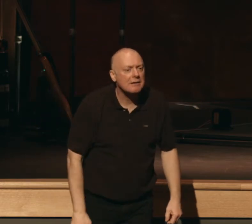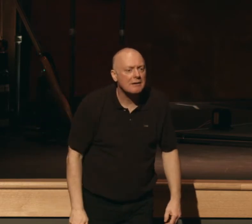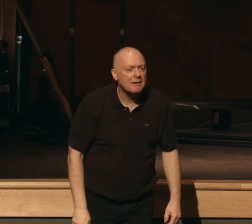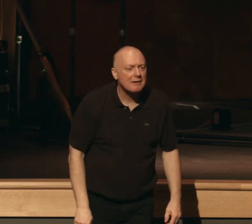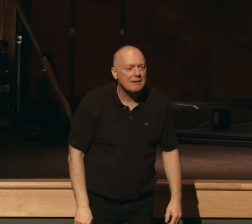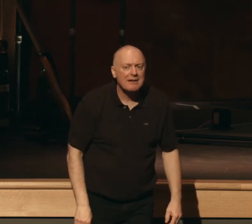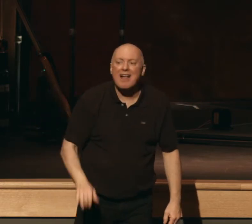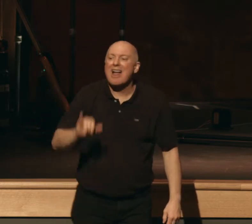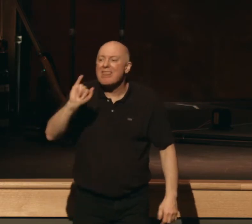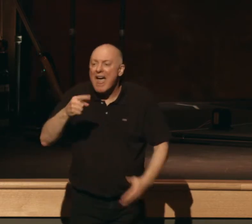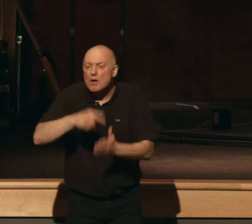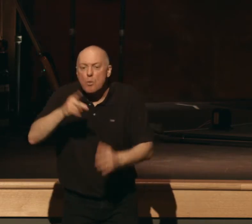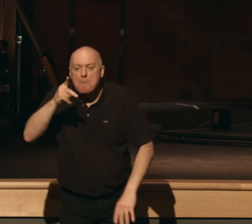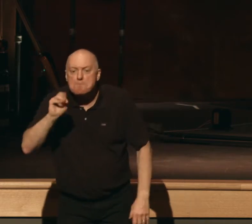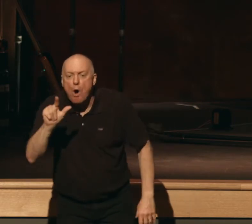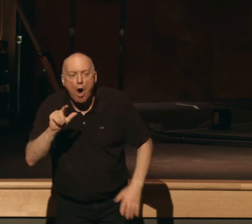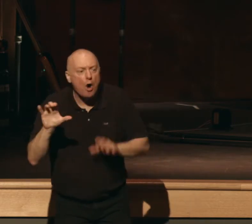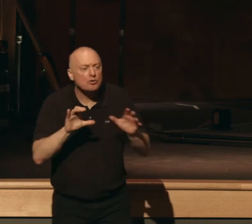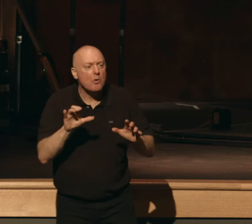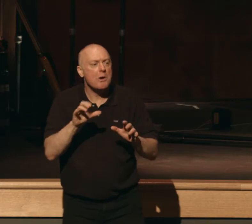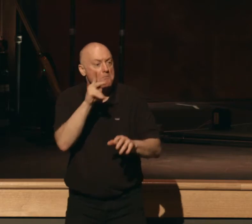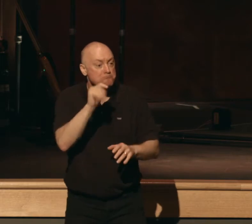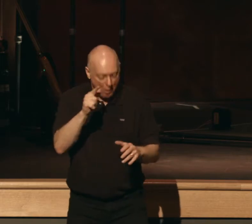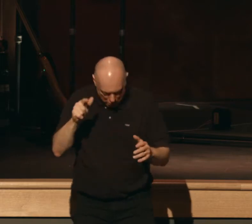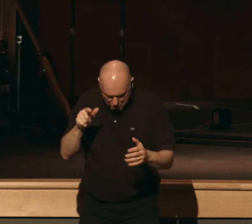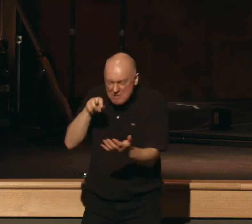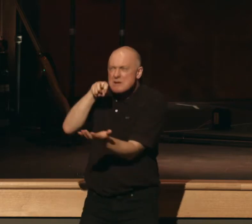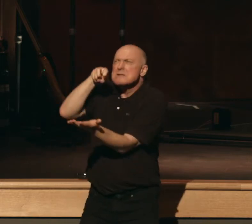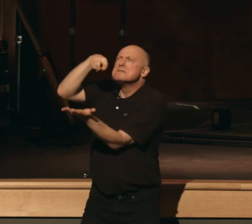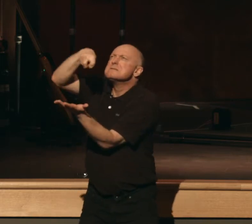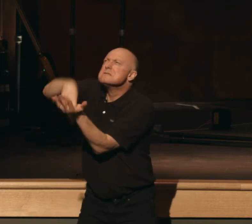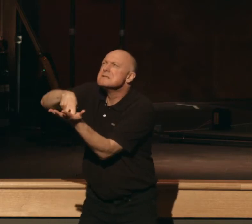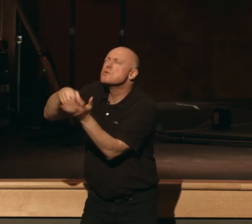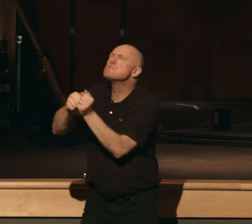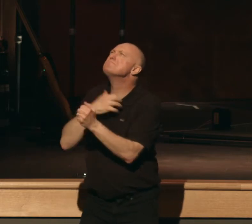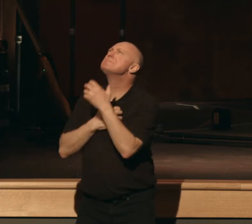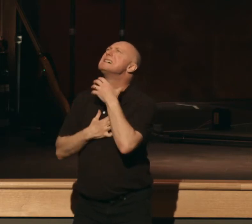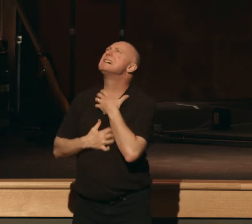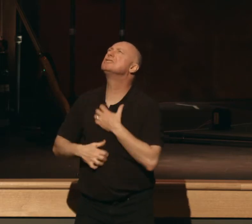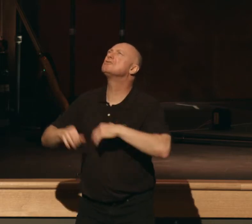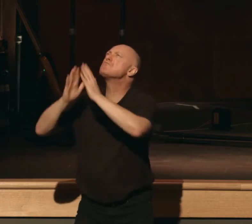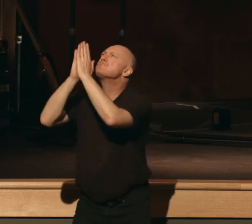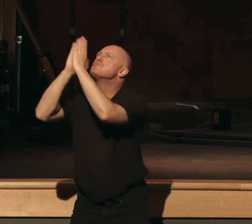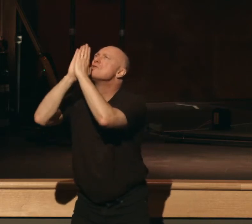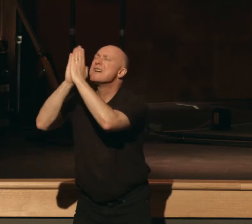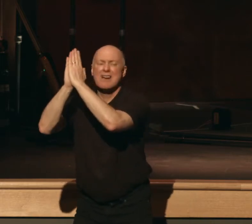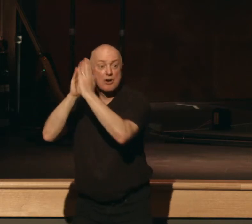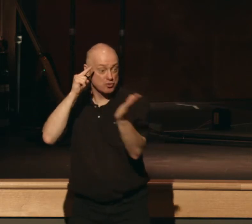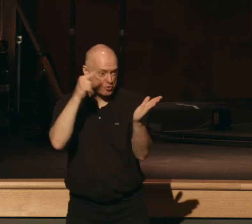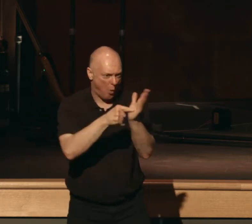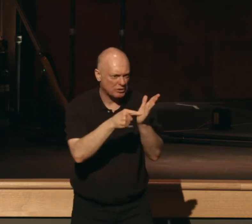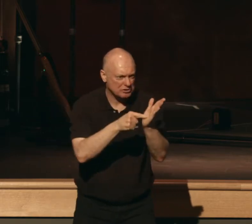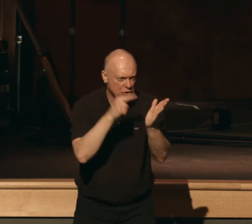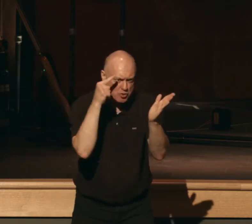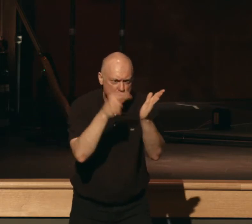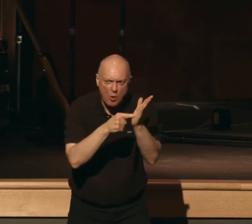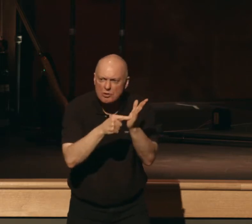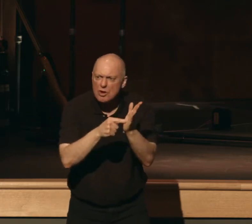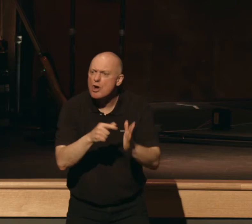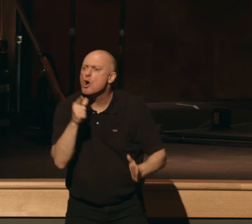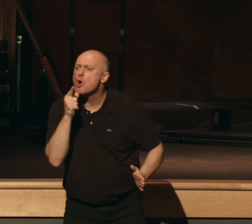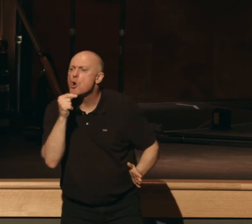Because this is what Paul is doing. He's falling to his knees with passionate prayer. And notice this. Notice